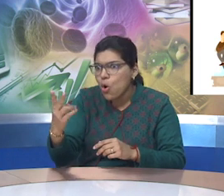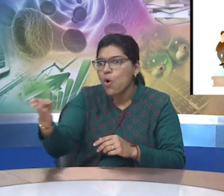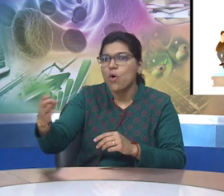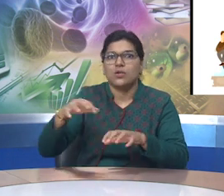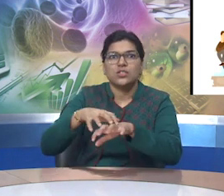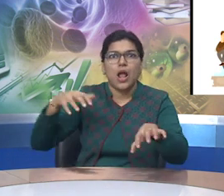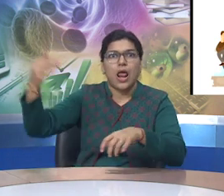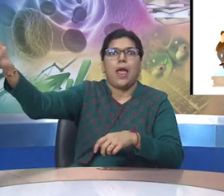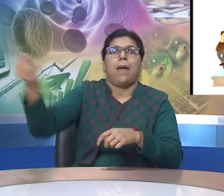headmaster's room.